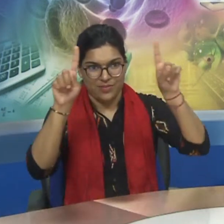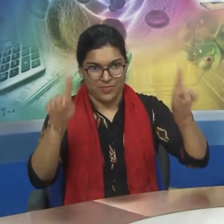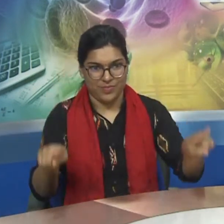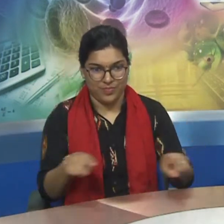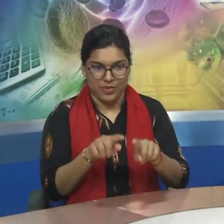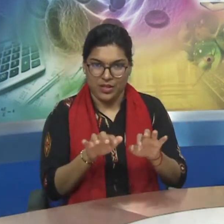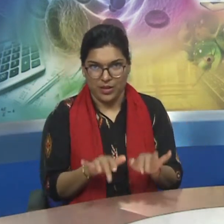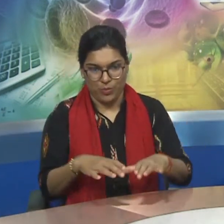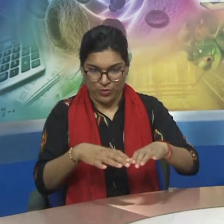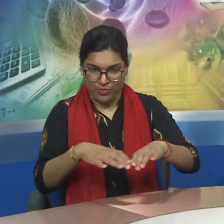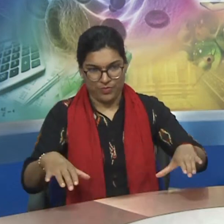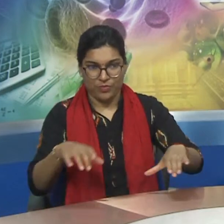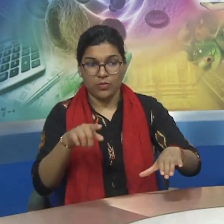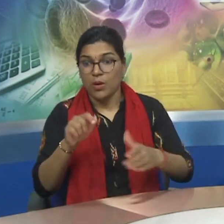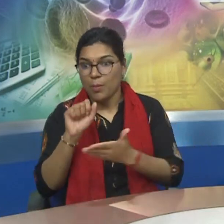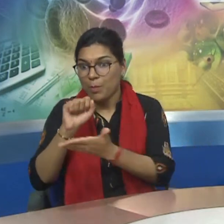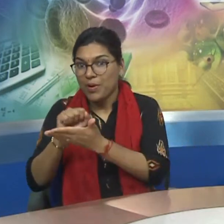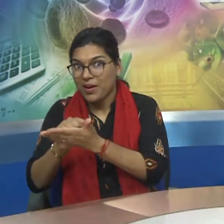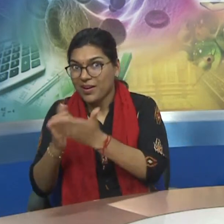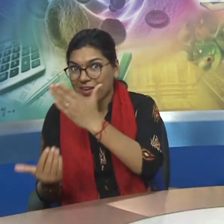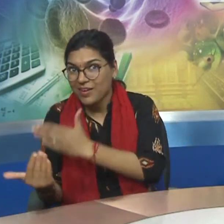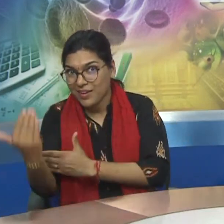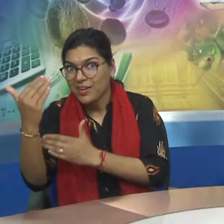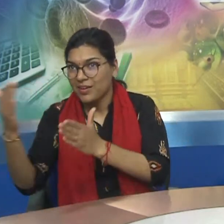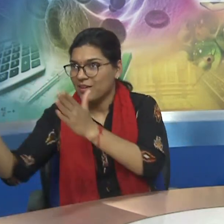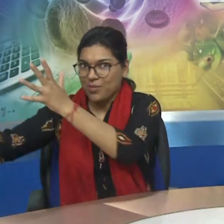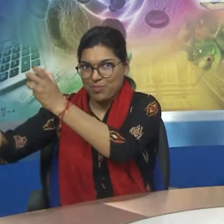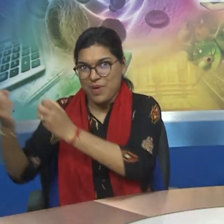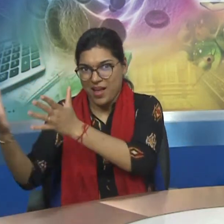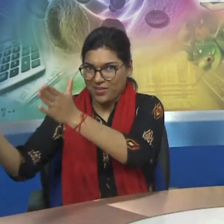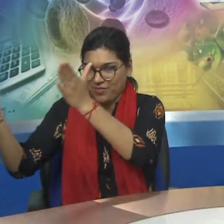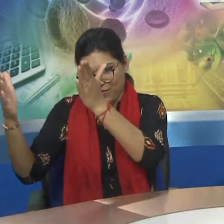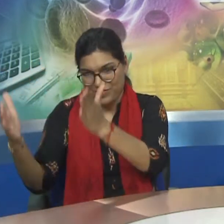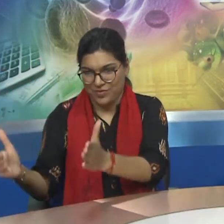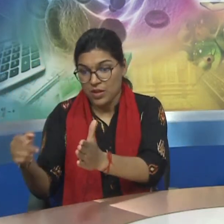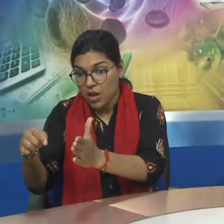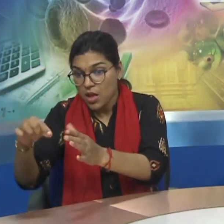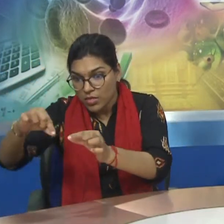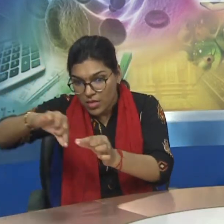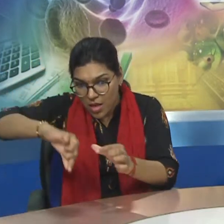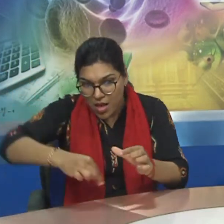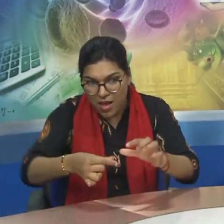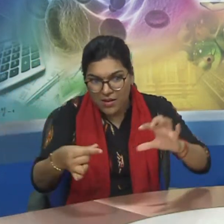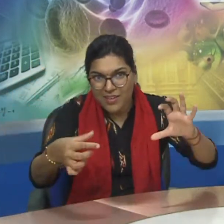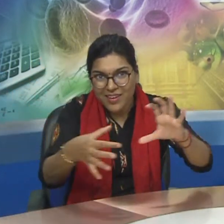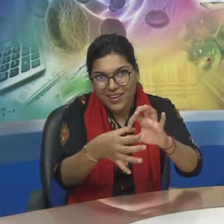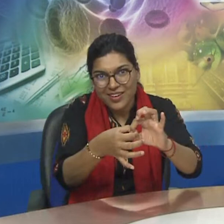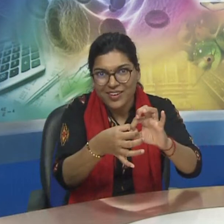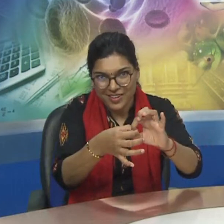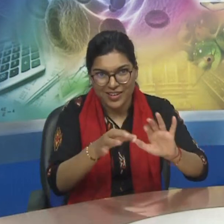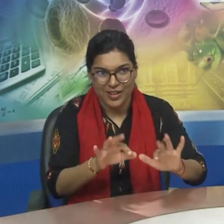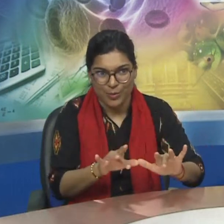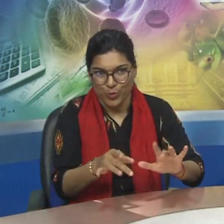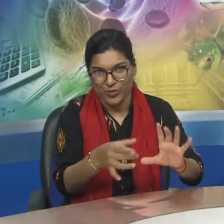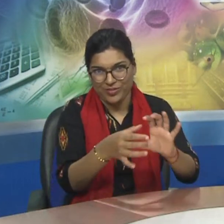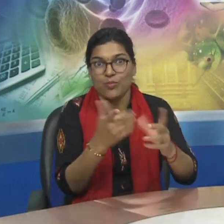or vertical, and the number of pages.